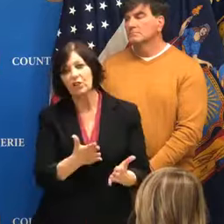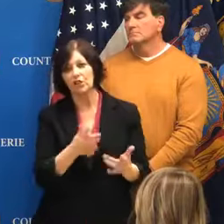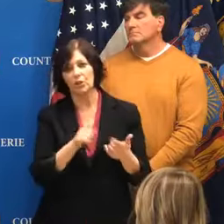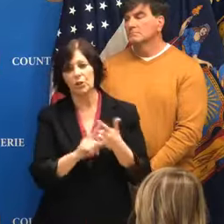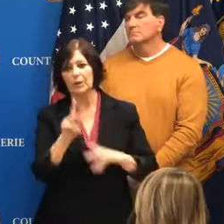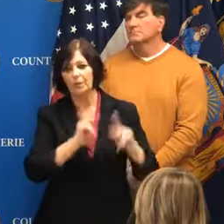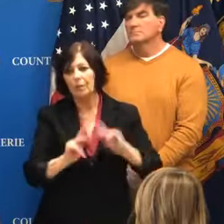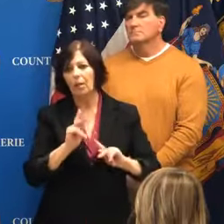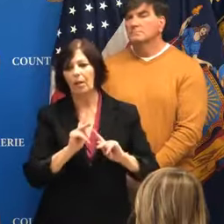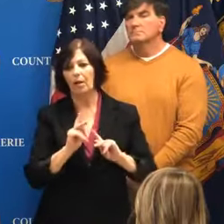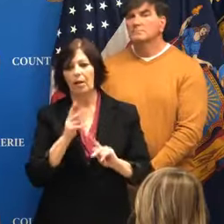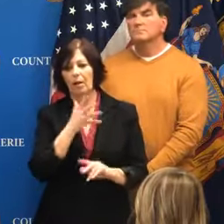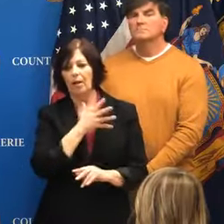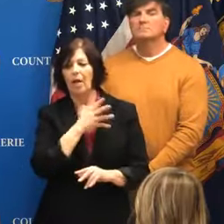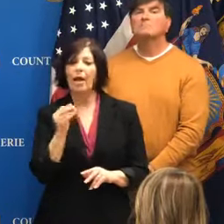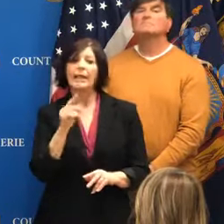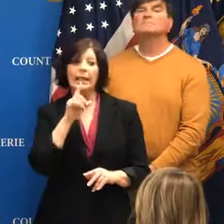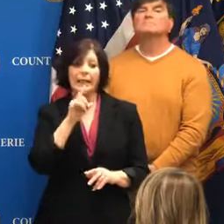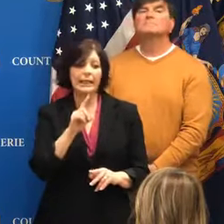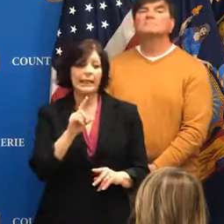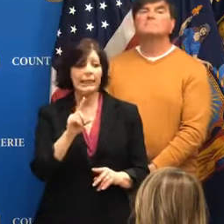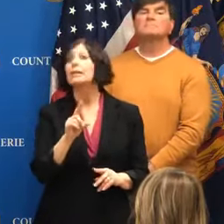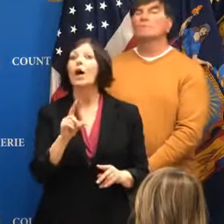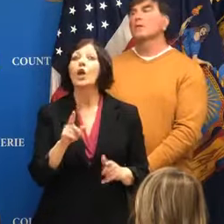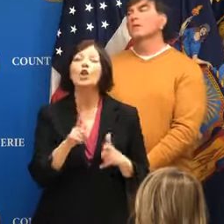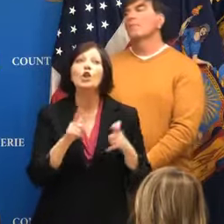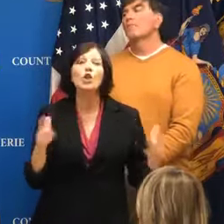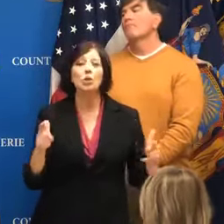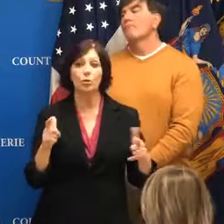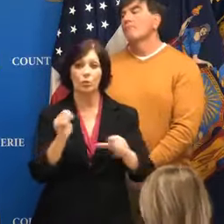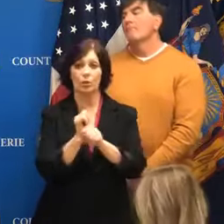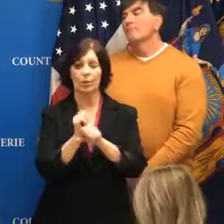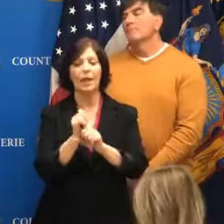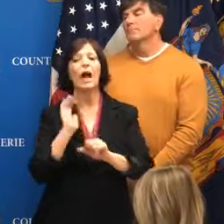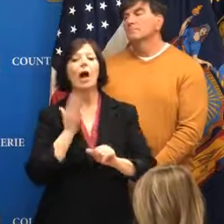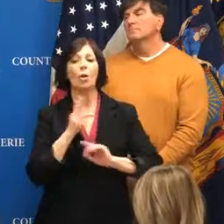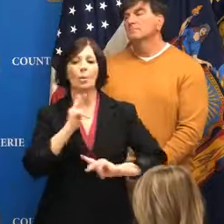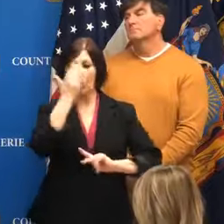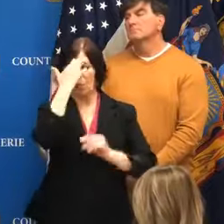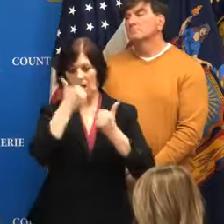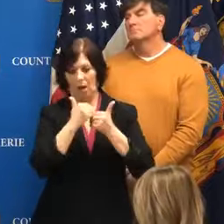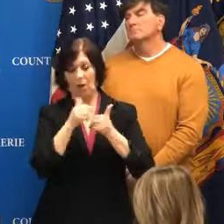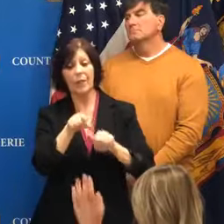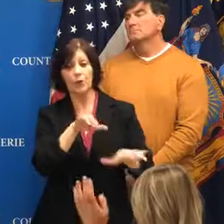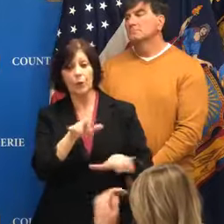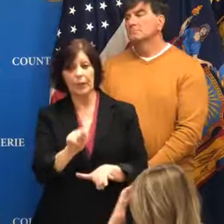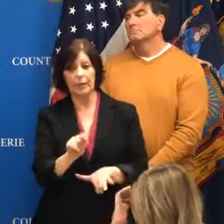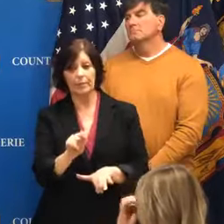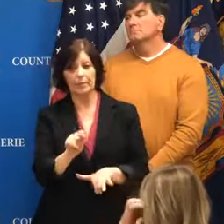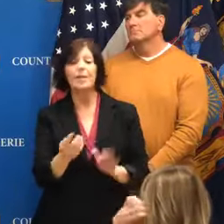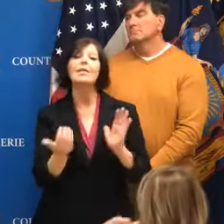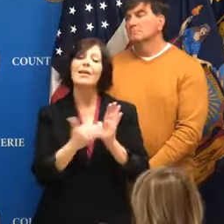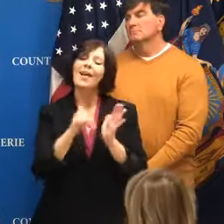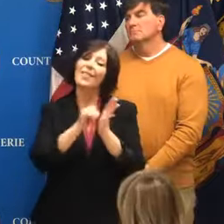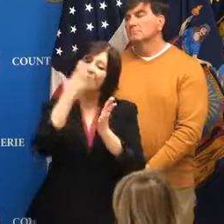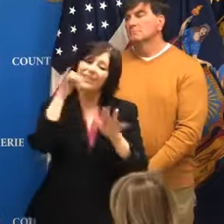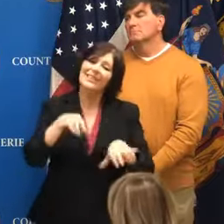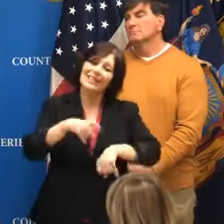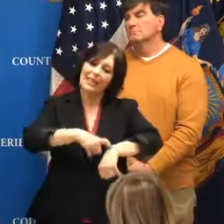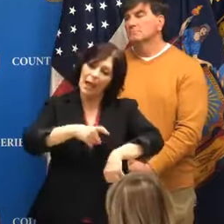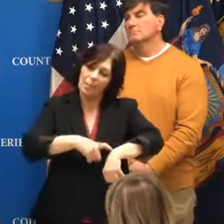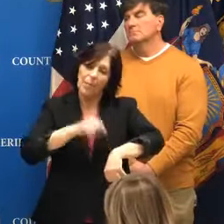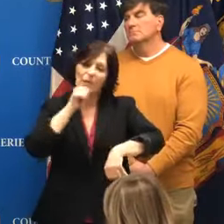Erie County residents. And it is a great undertaking, and our folks know how to do it, and they are doing it. And again, that's why it takes a little bit of time.